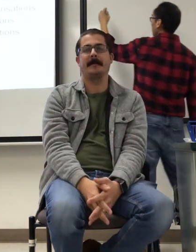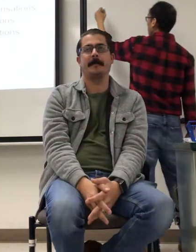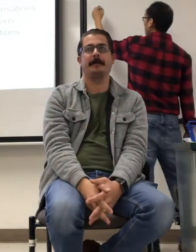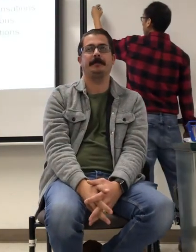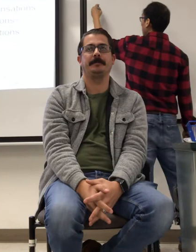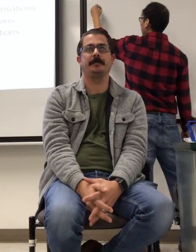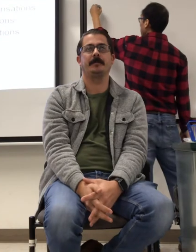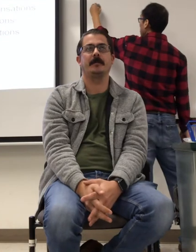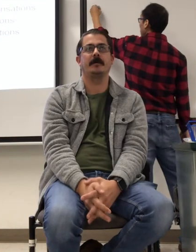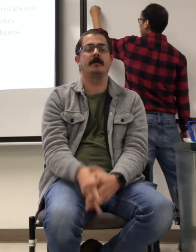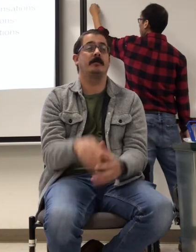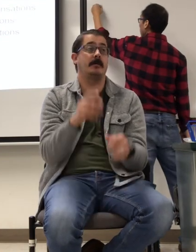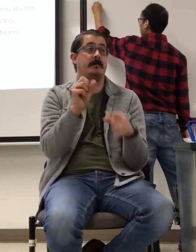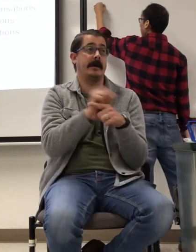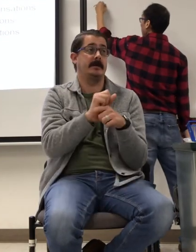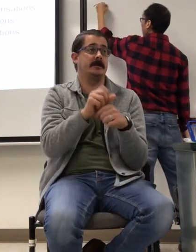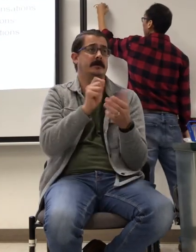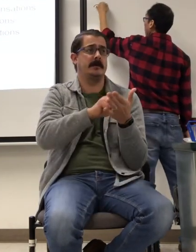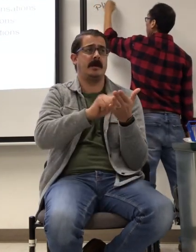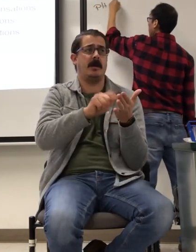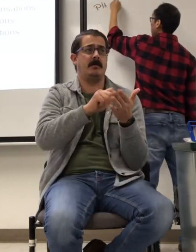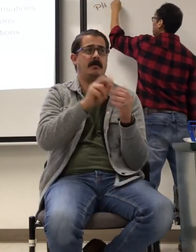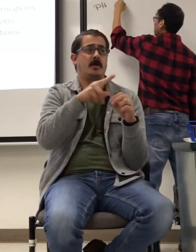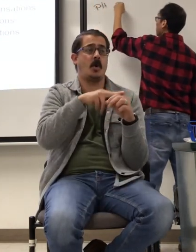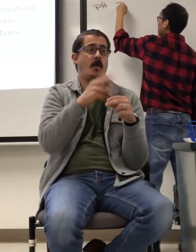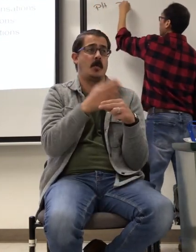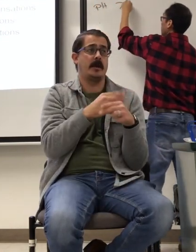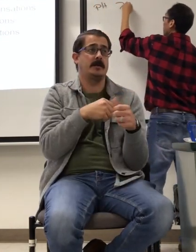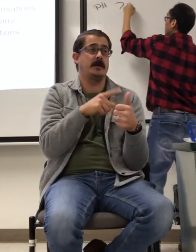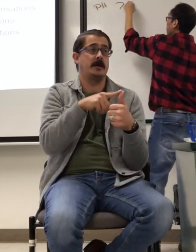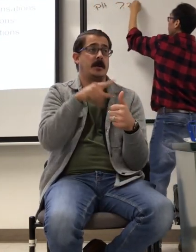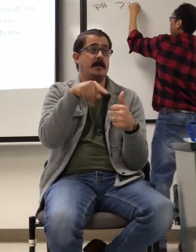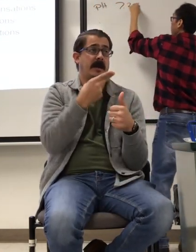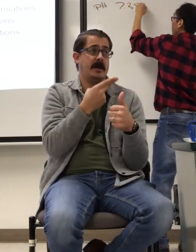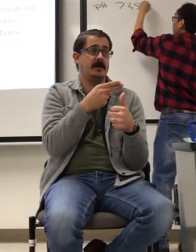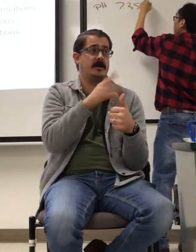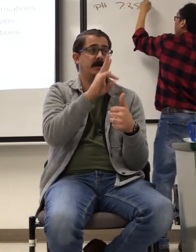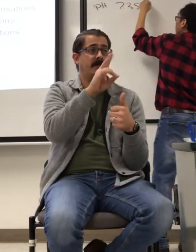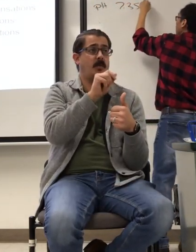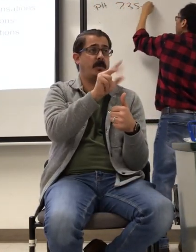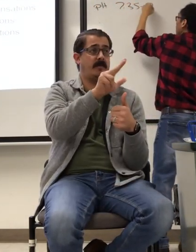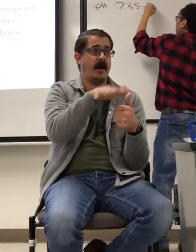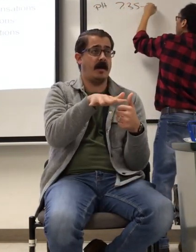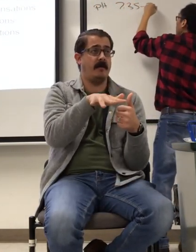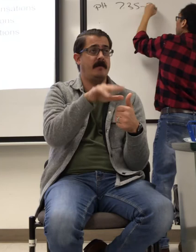practice, let me write the normal ranges now. pH, 735,